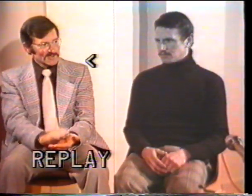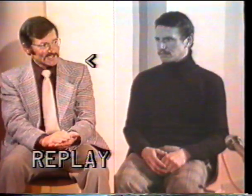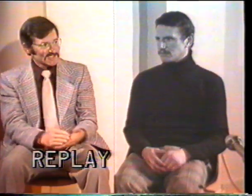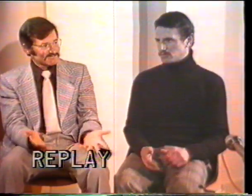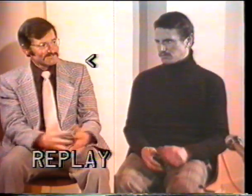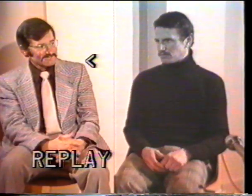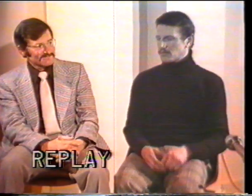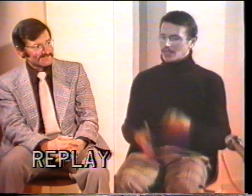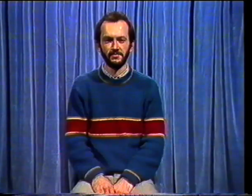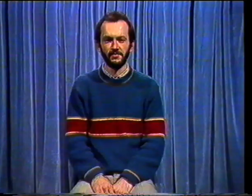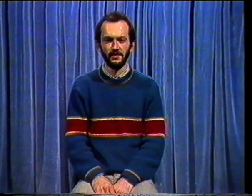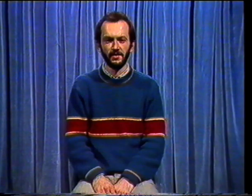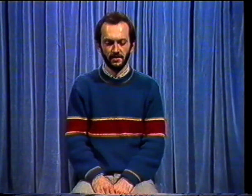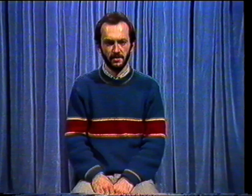and down and down.